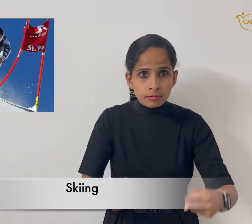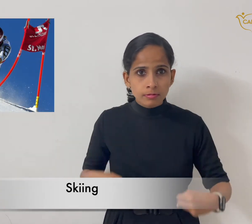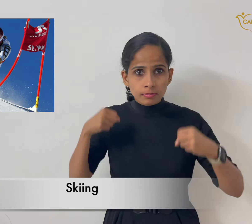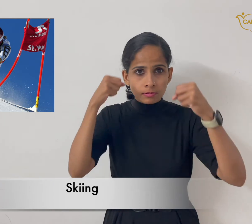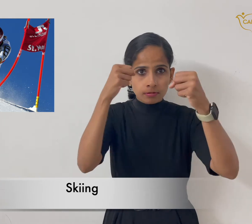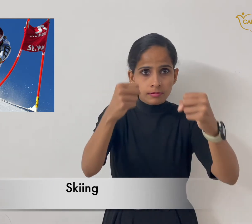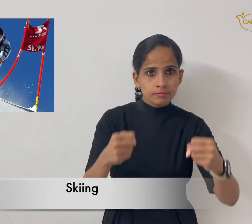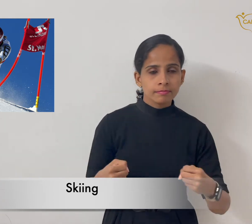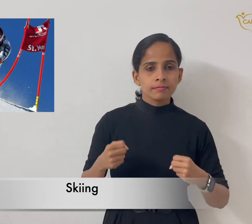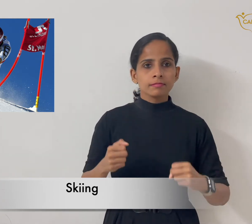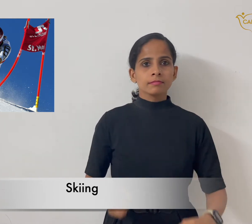Skiing.